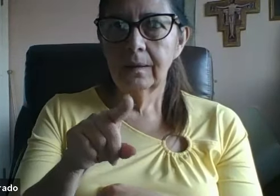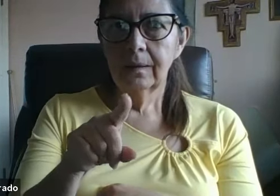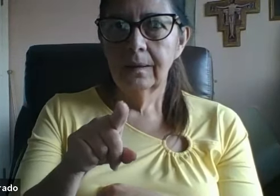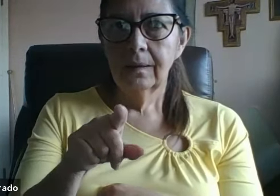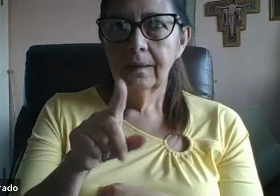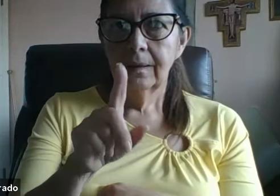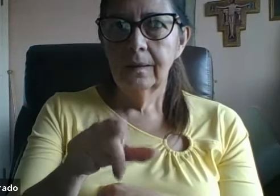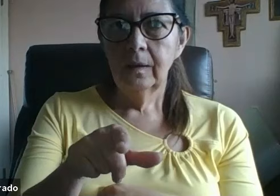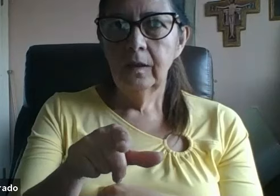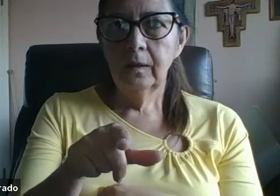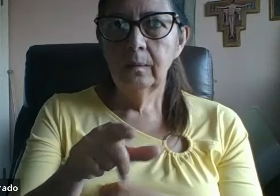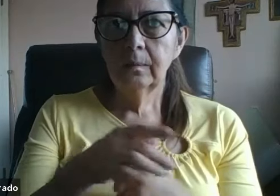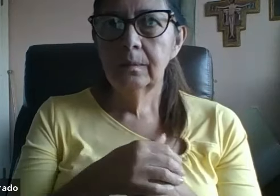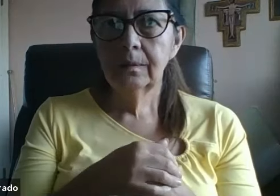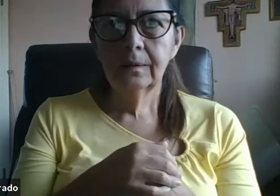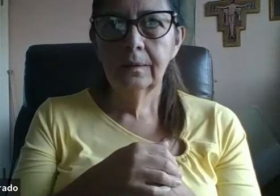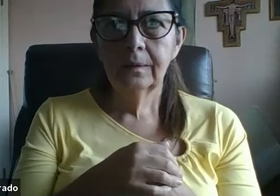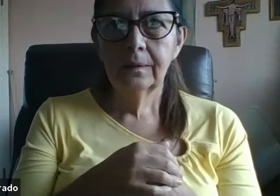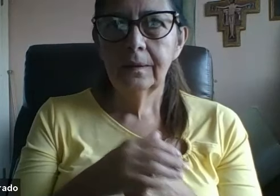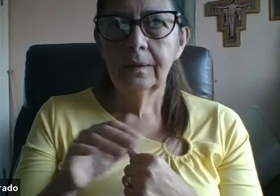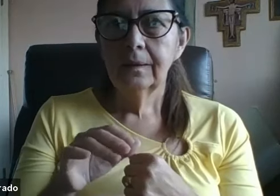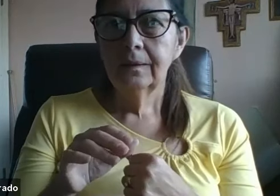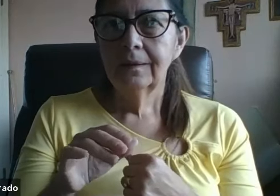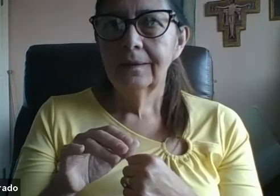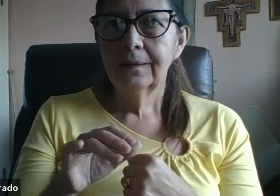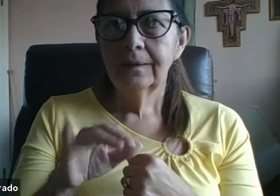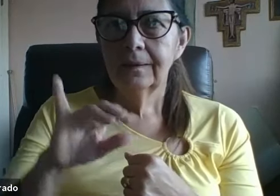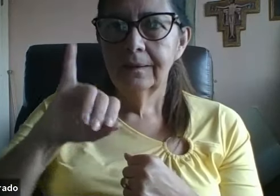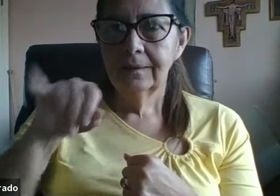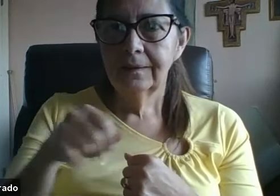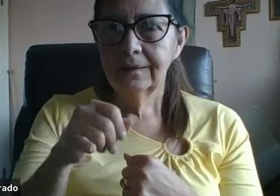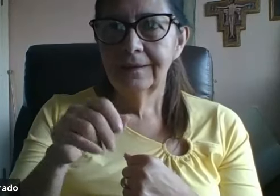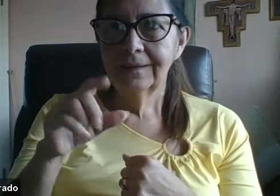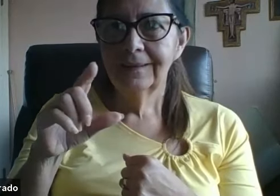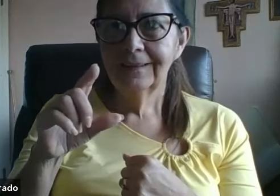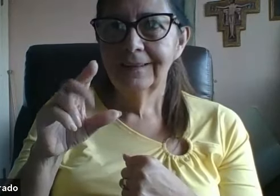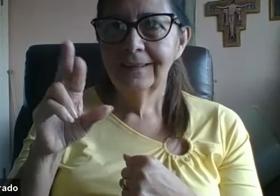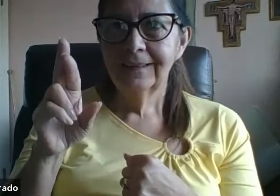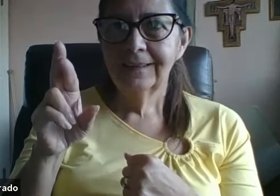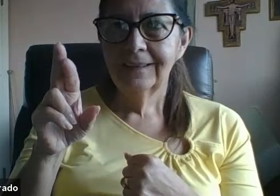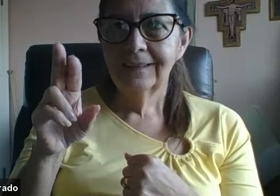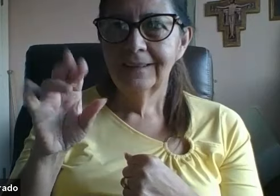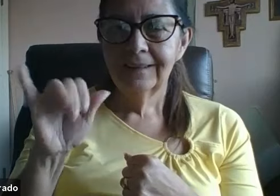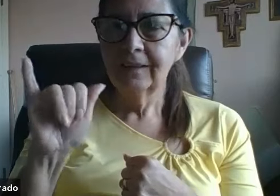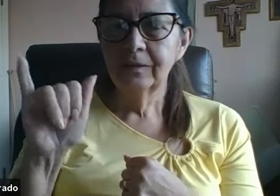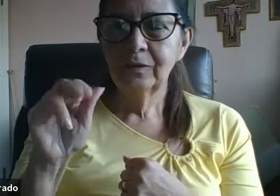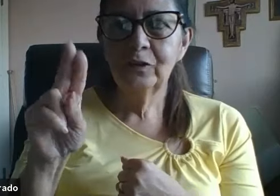you Yay,